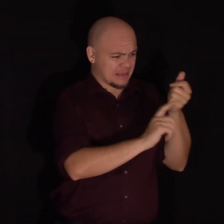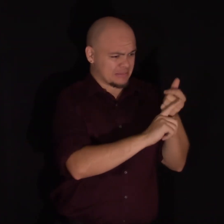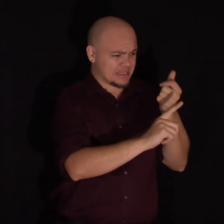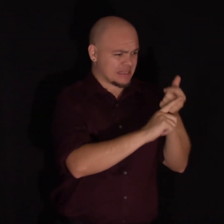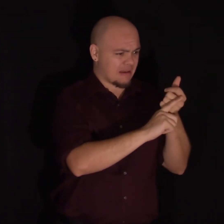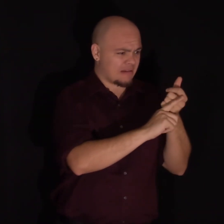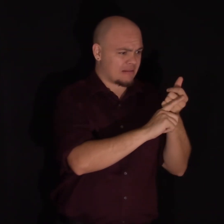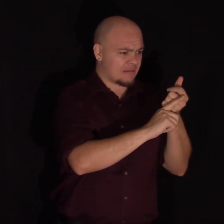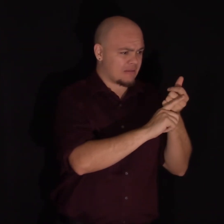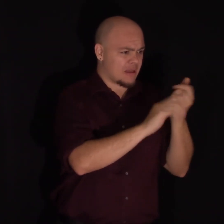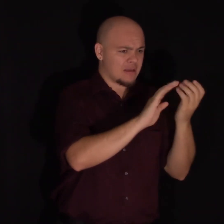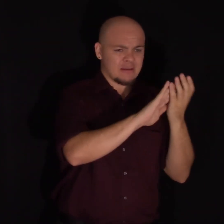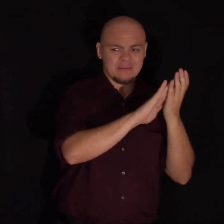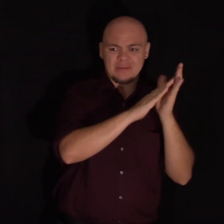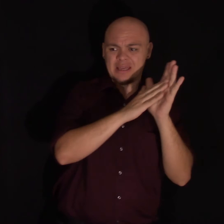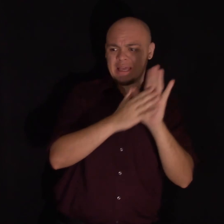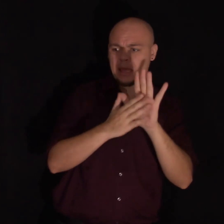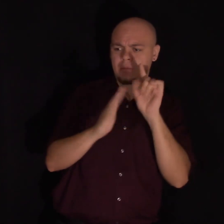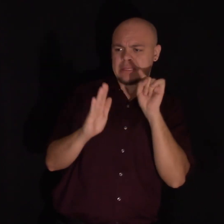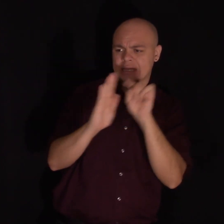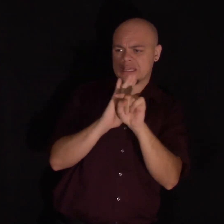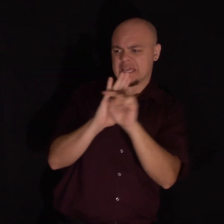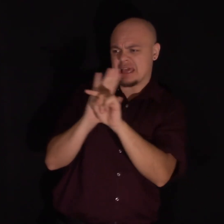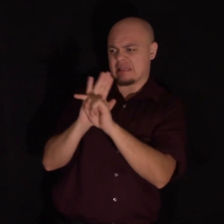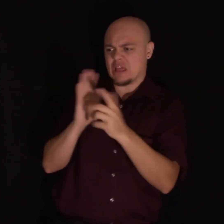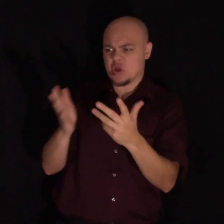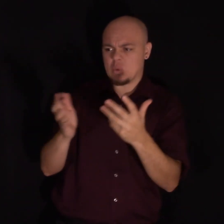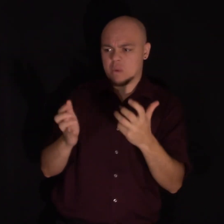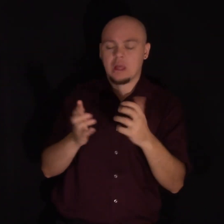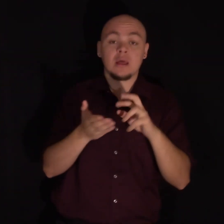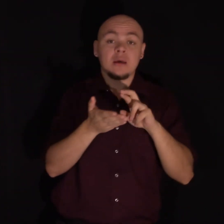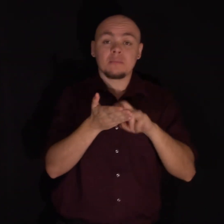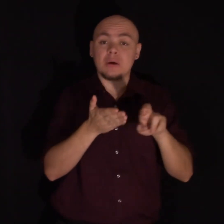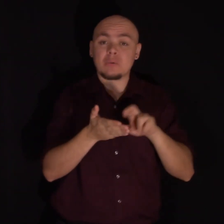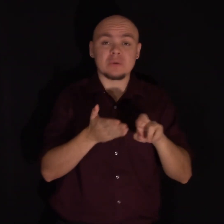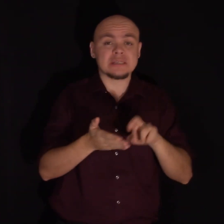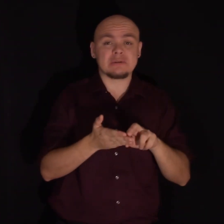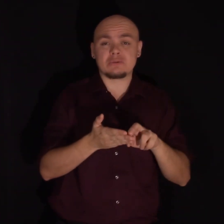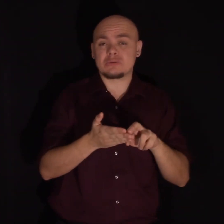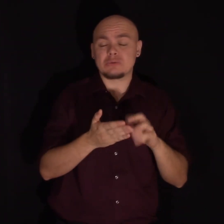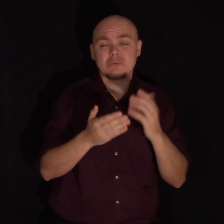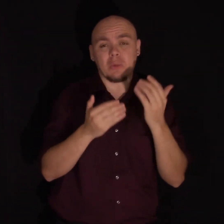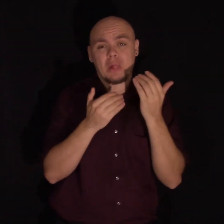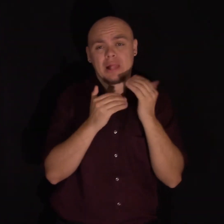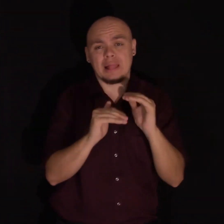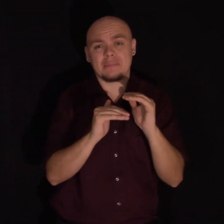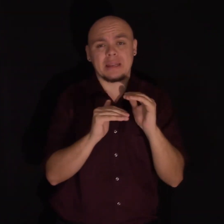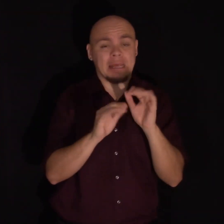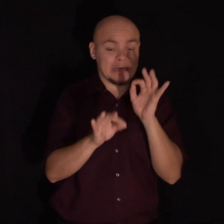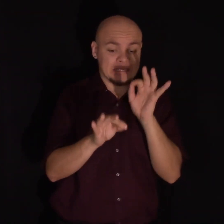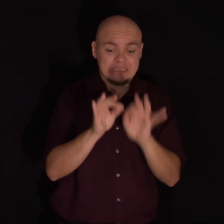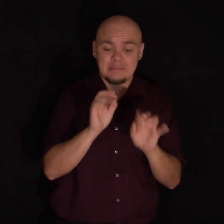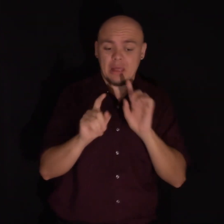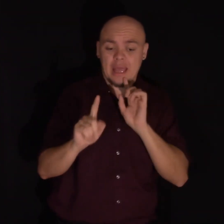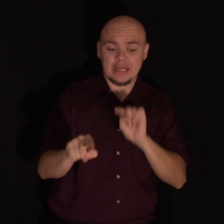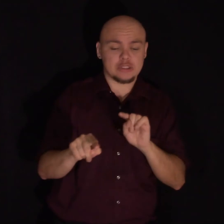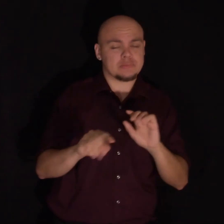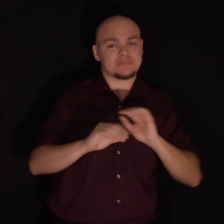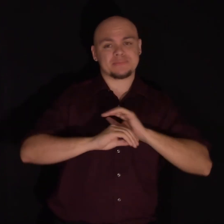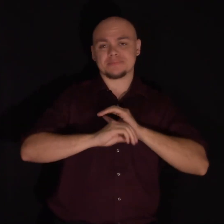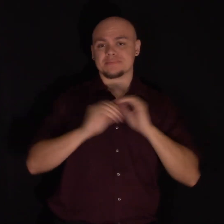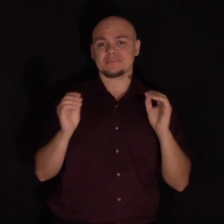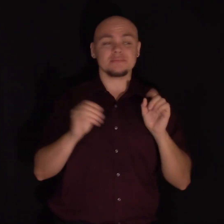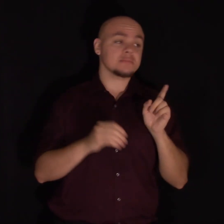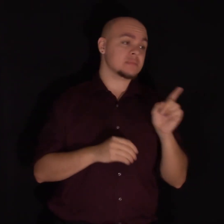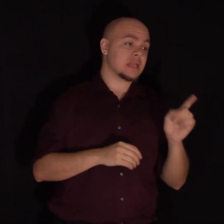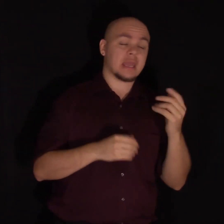became homicidal. But research is sparse, and there are no simple answers. Yes, he probably